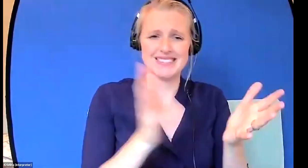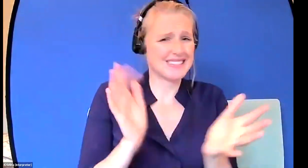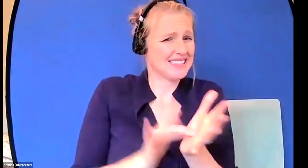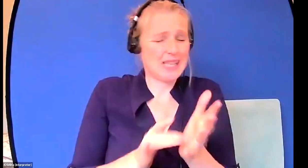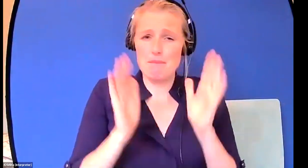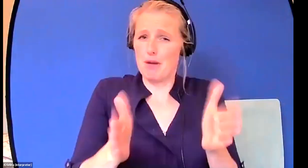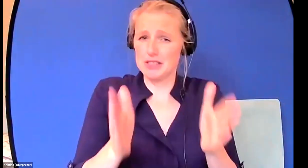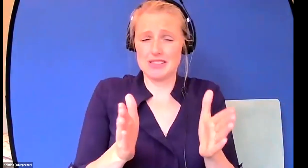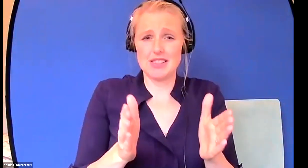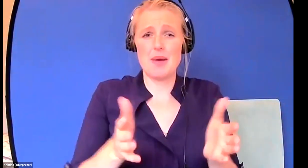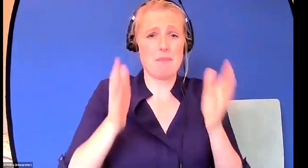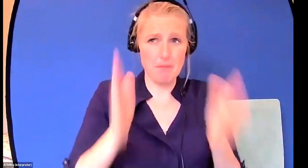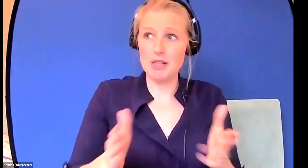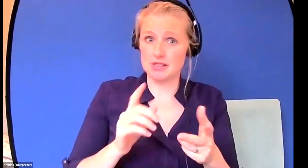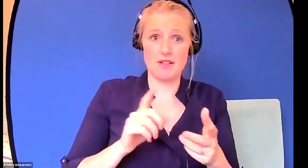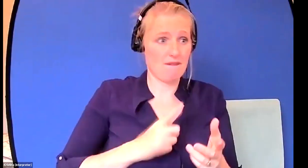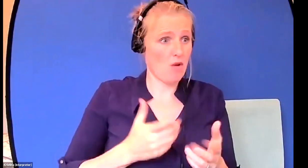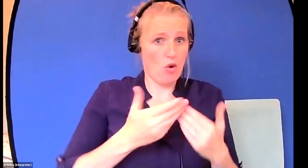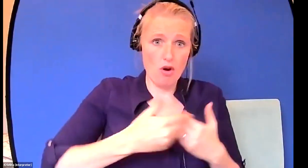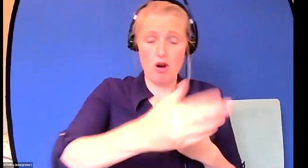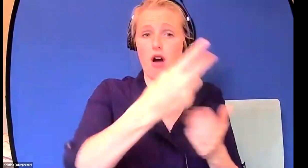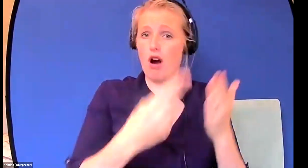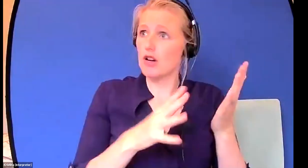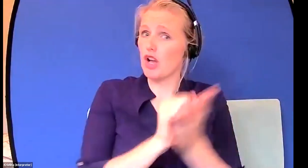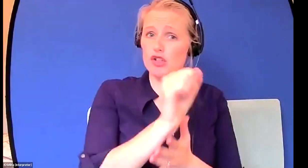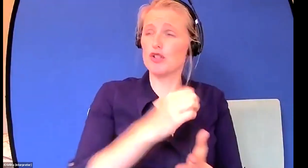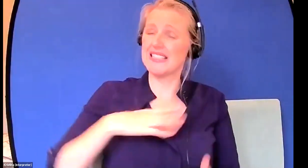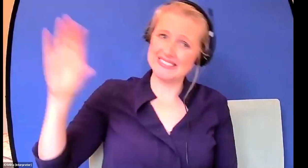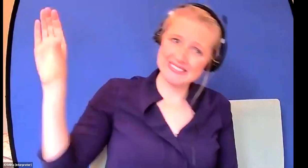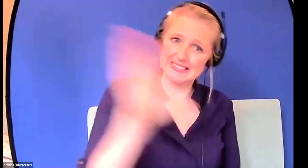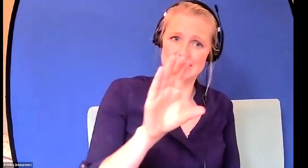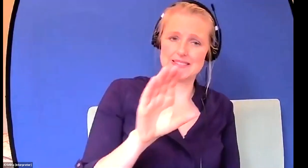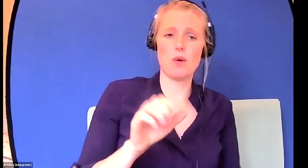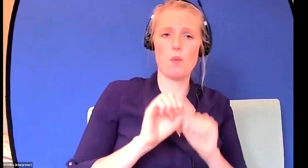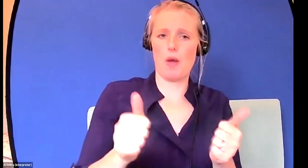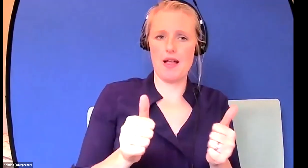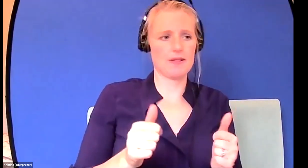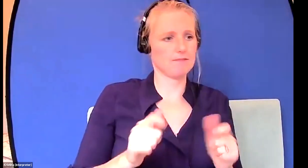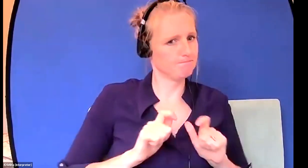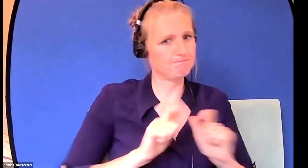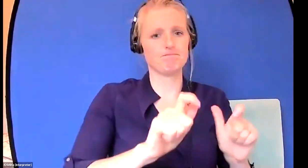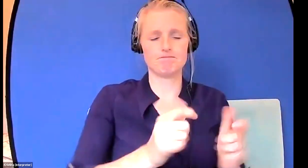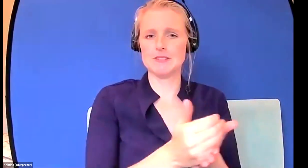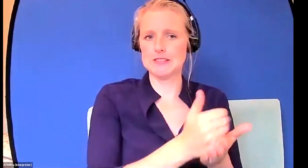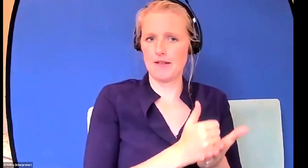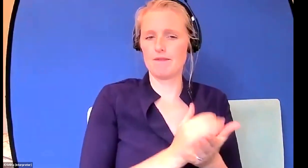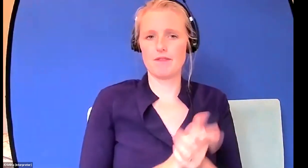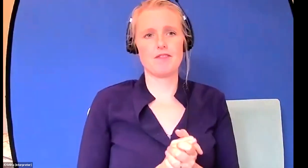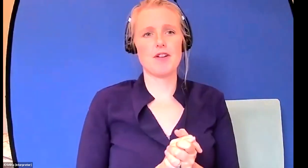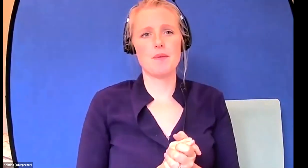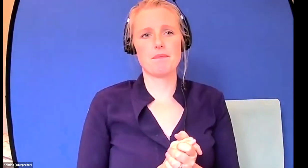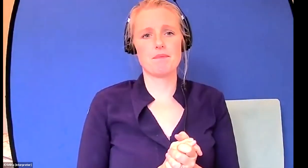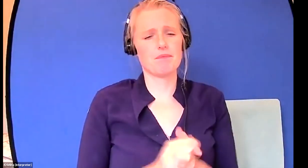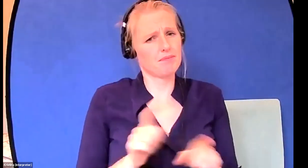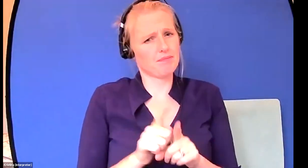this shared journey of our democratic life. And having the means to develop a taste for